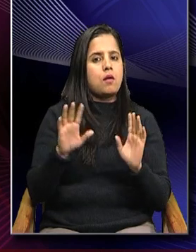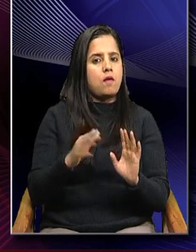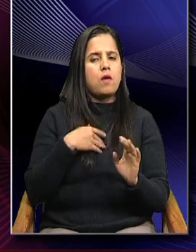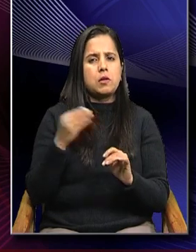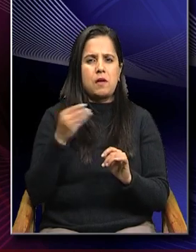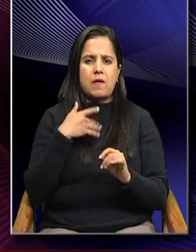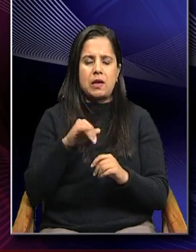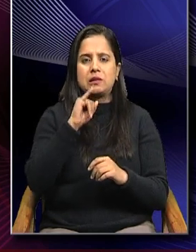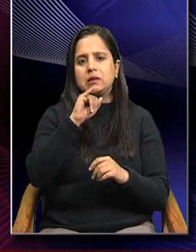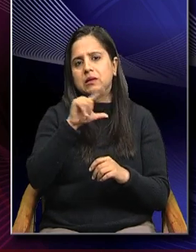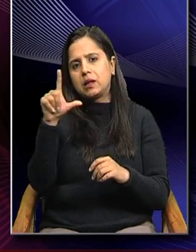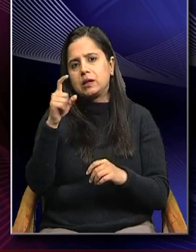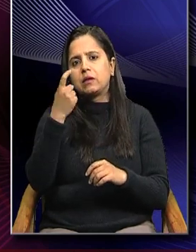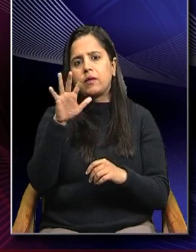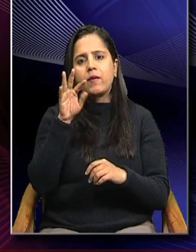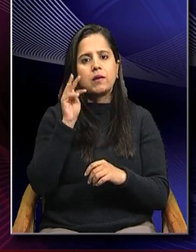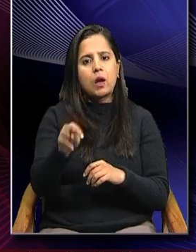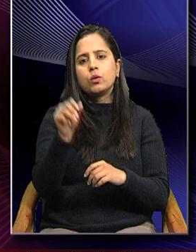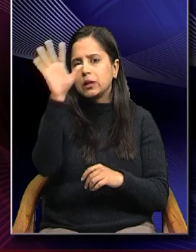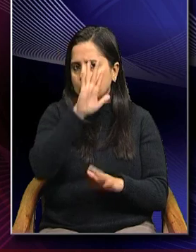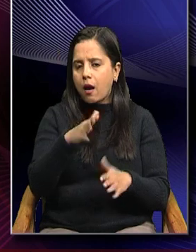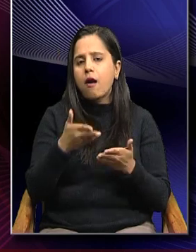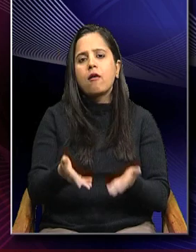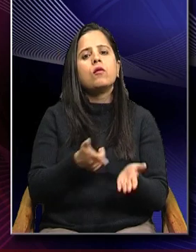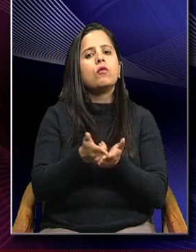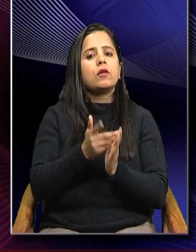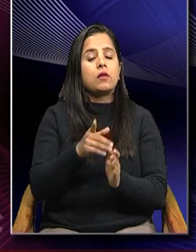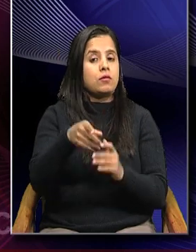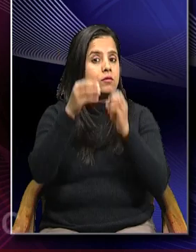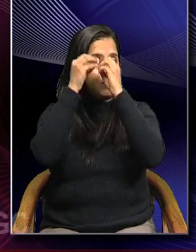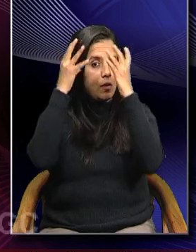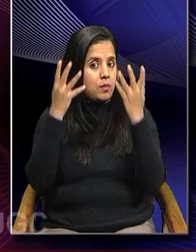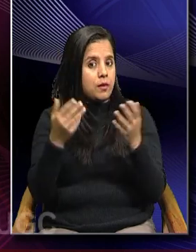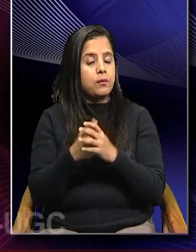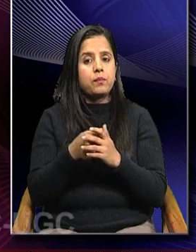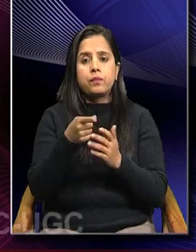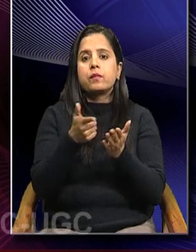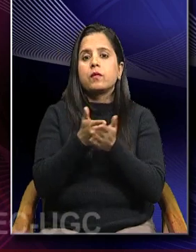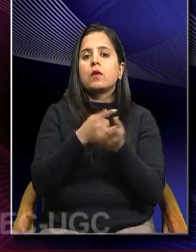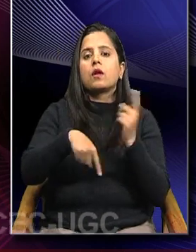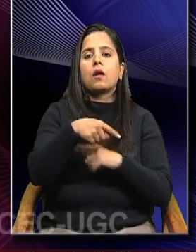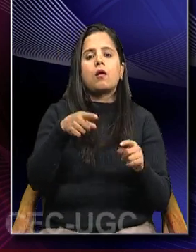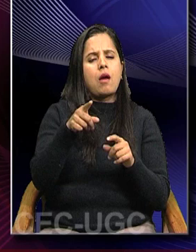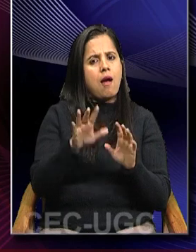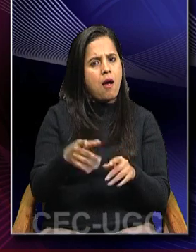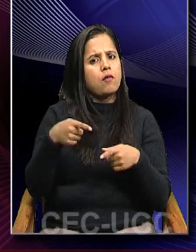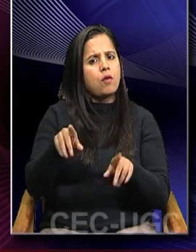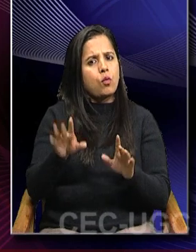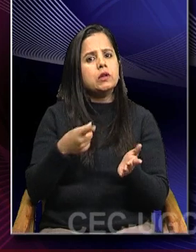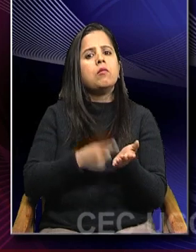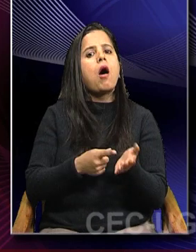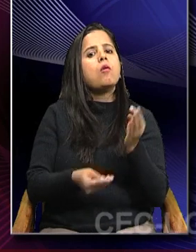around 6,75,000 villages in India. So, imagine that these rural areas, they do have huge